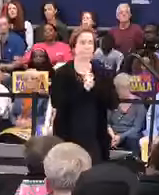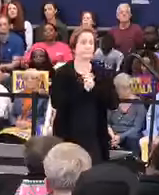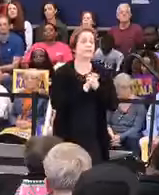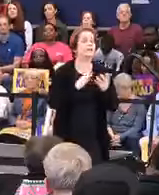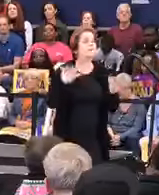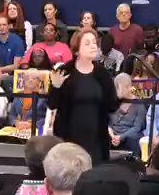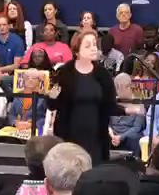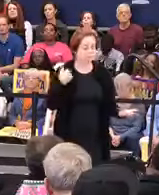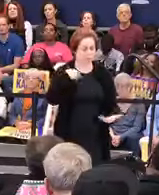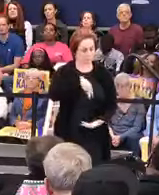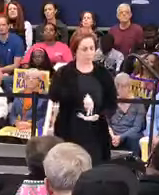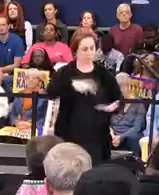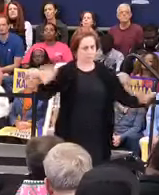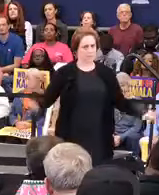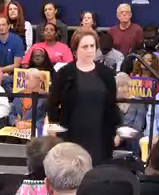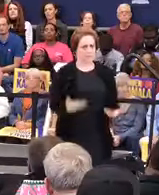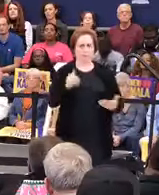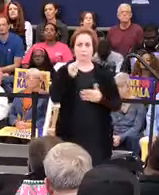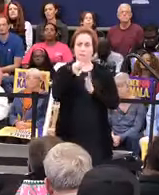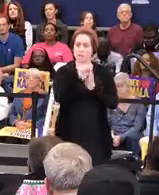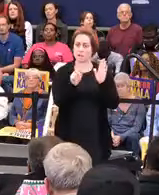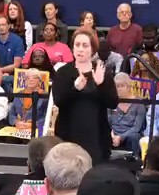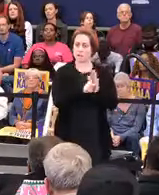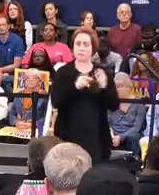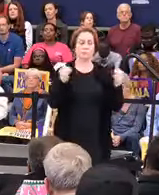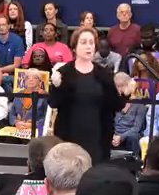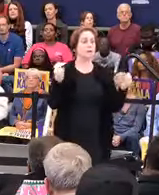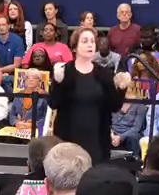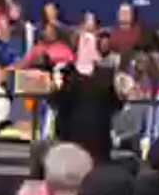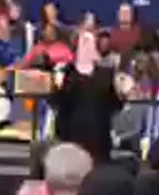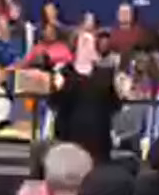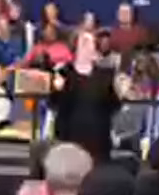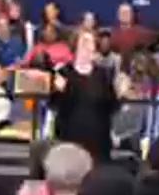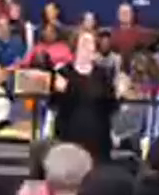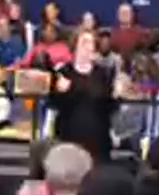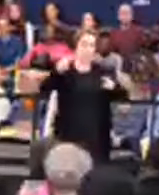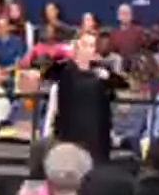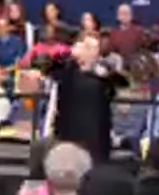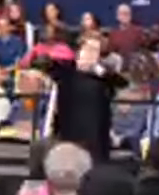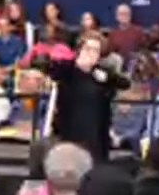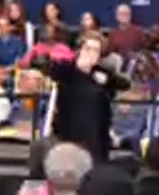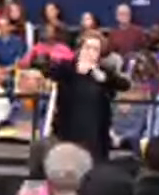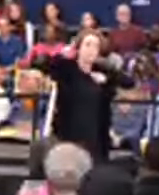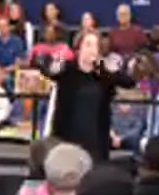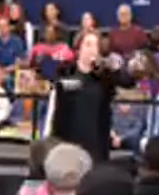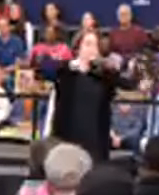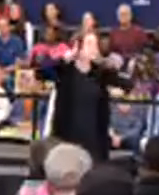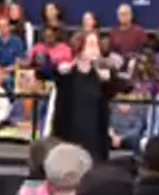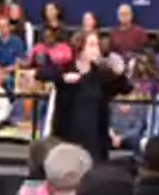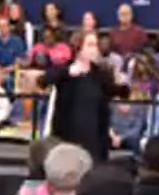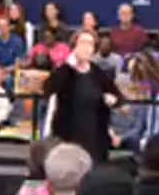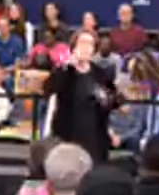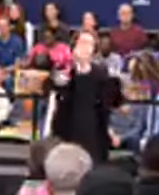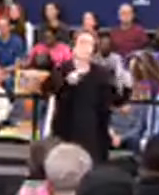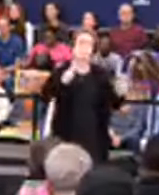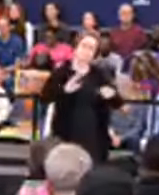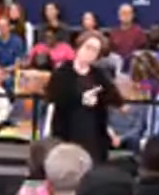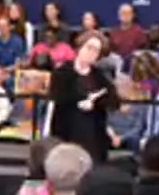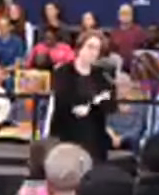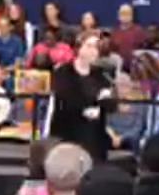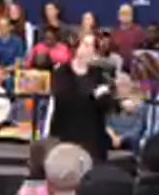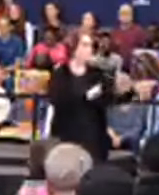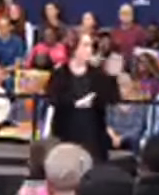And so I stand before you, Aiken, today, in the name of the people, fully prepared to